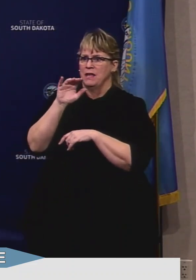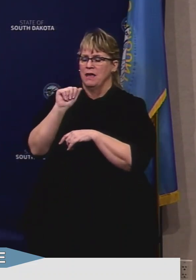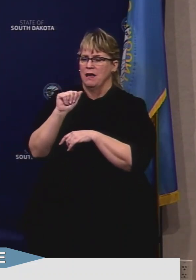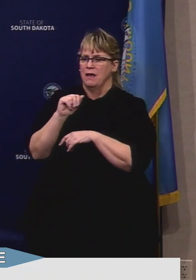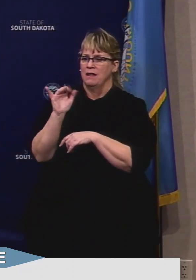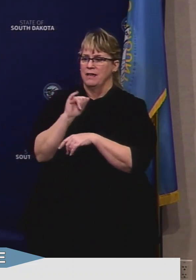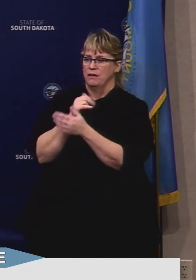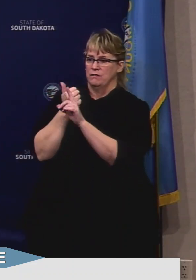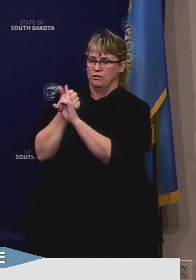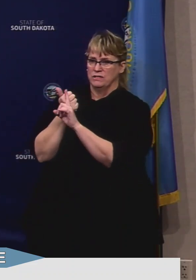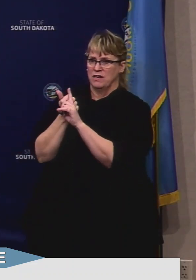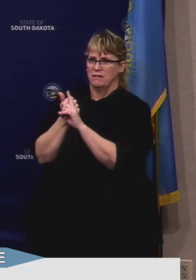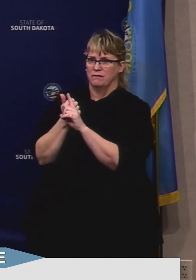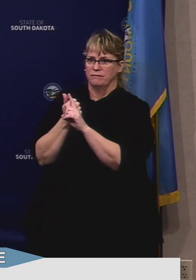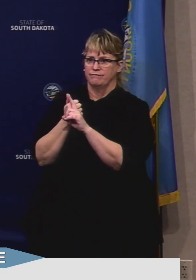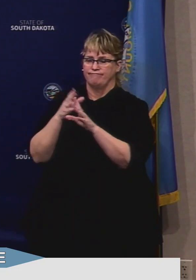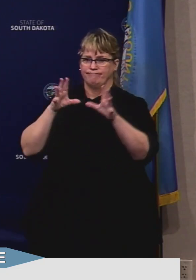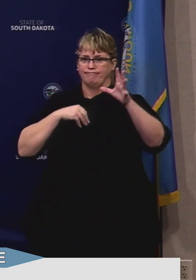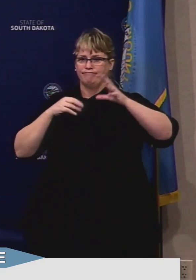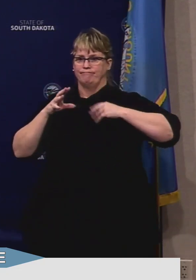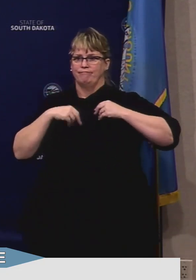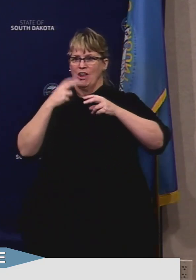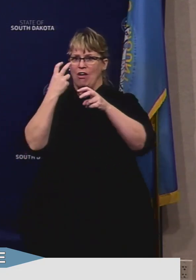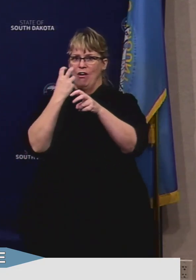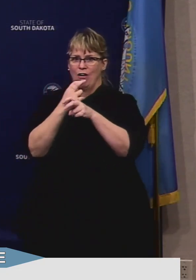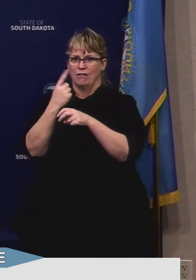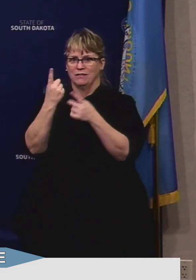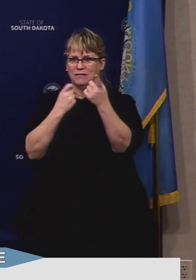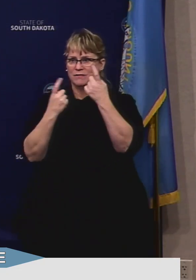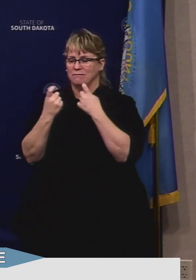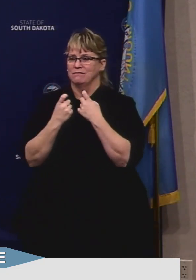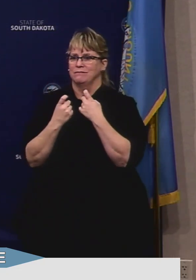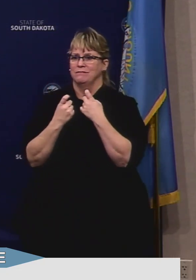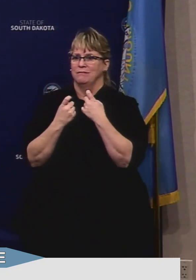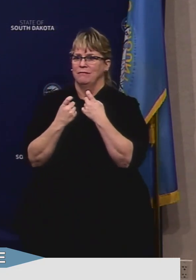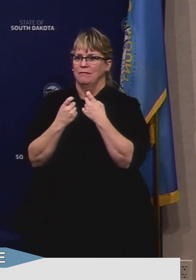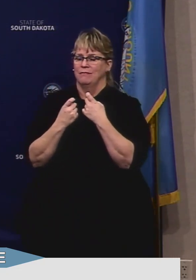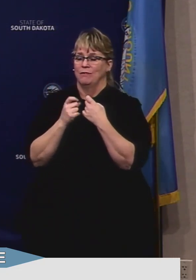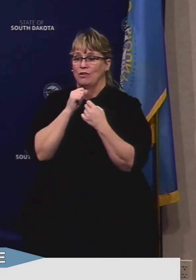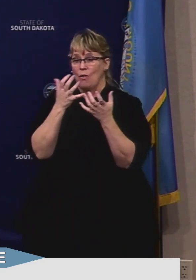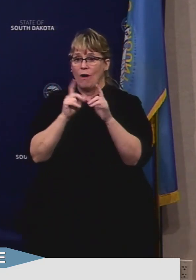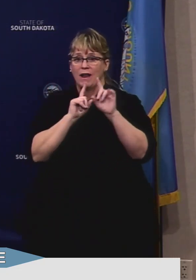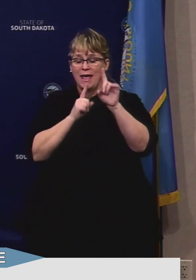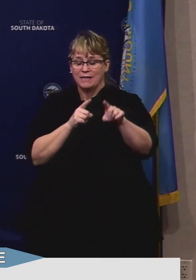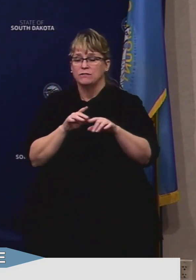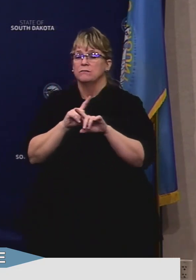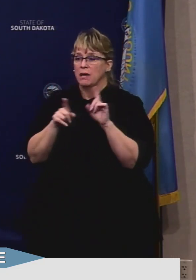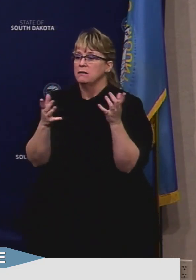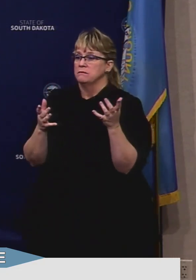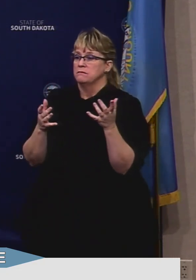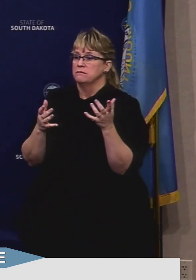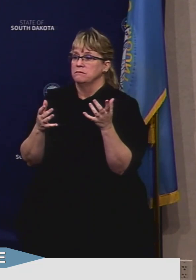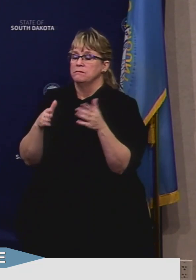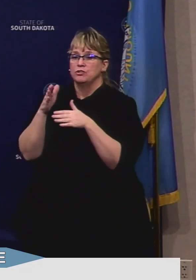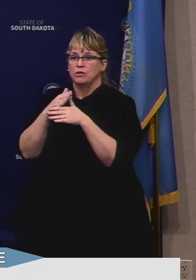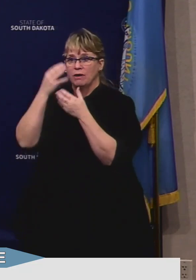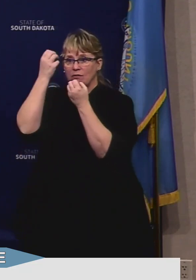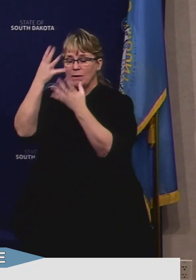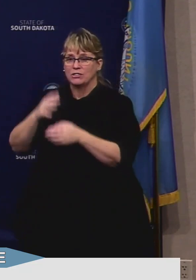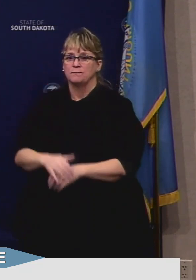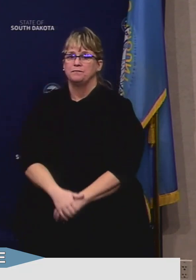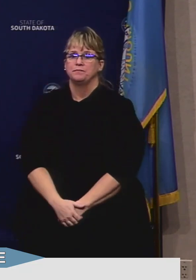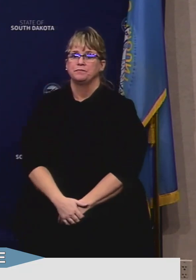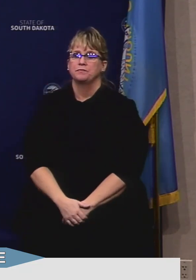taking difficult questions that maybe you'd rather not answer, but, you're giving us, answers. The Attorney